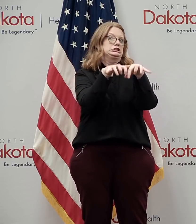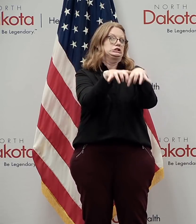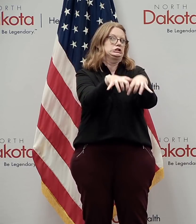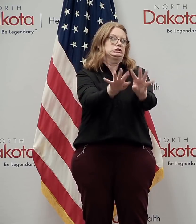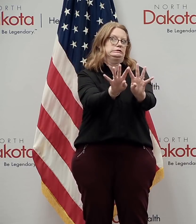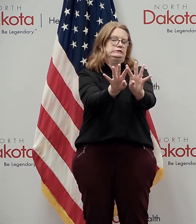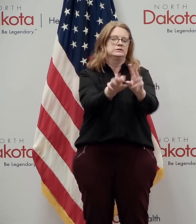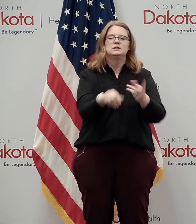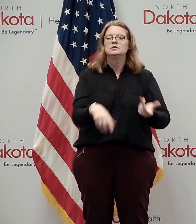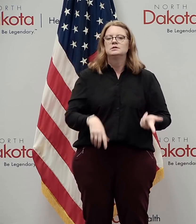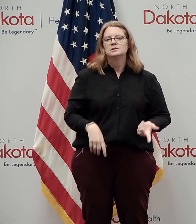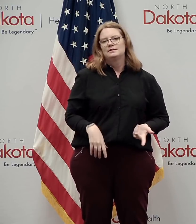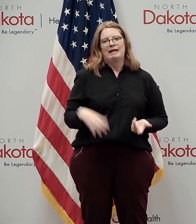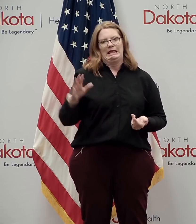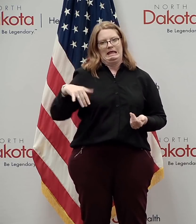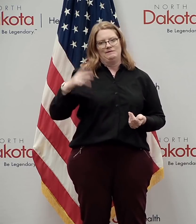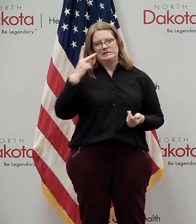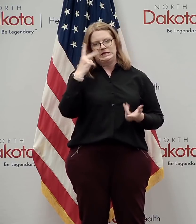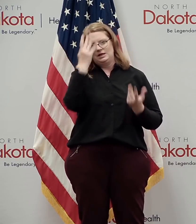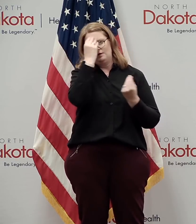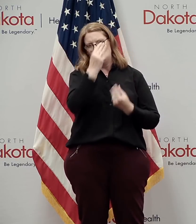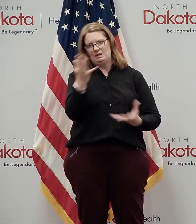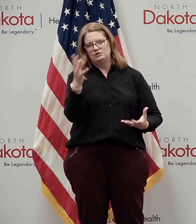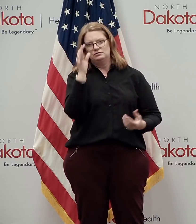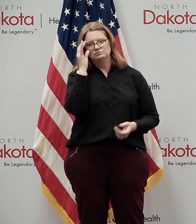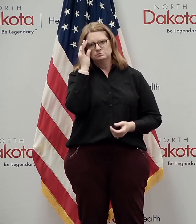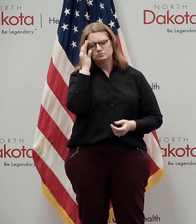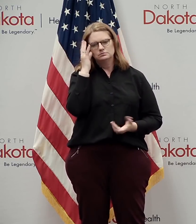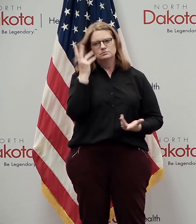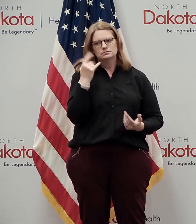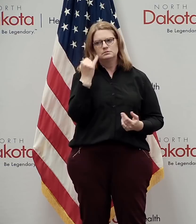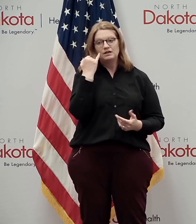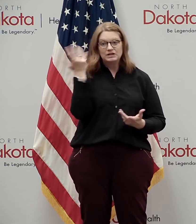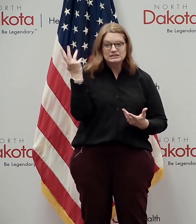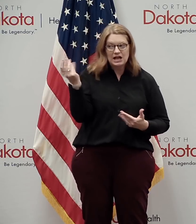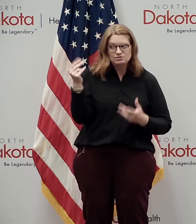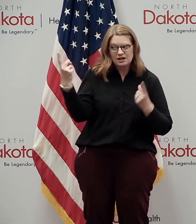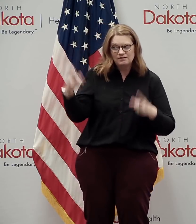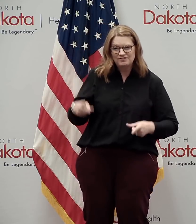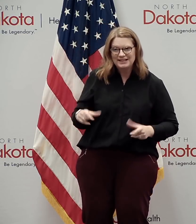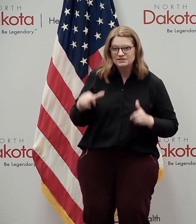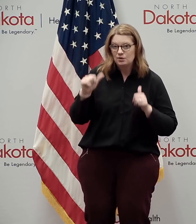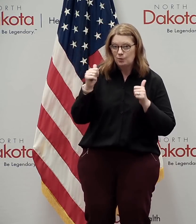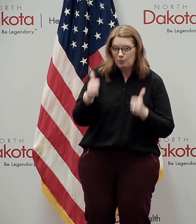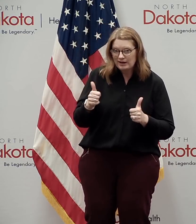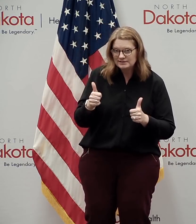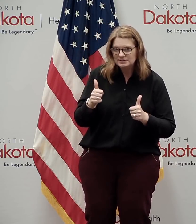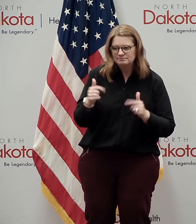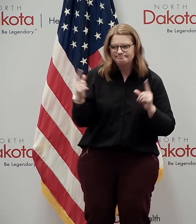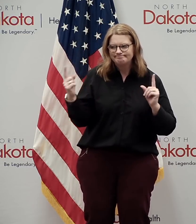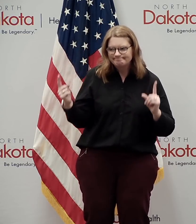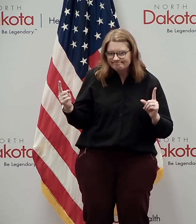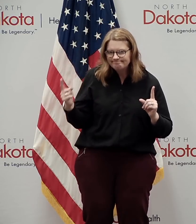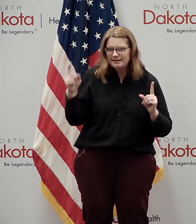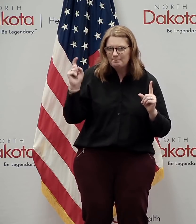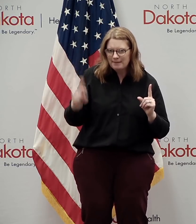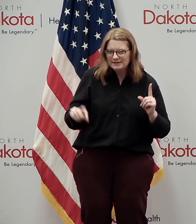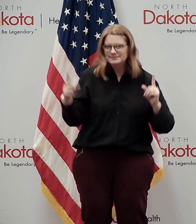data from that one yet. But again, encouraging when people are doing outdoor events, great. Just make sure we keep a distance, and